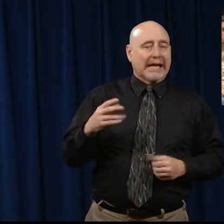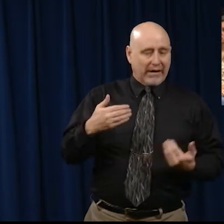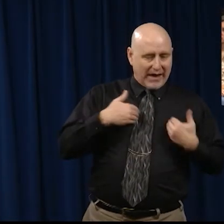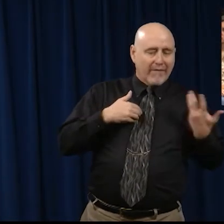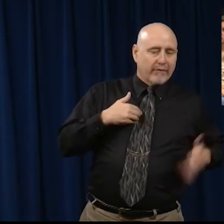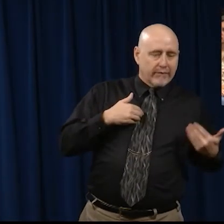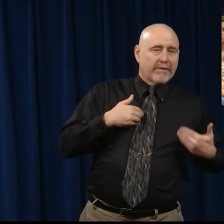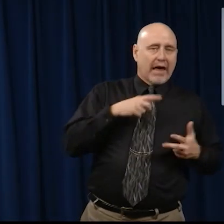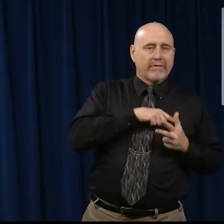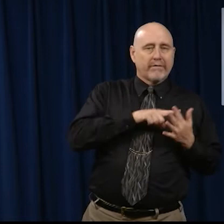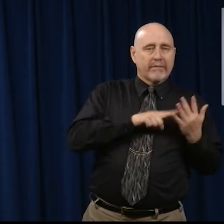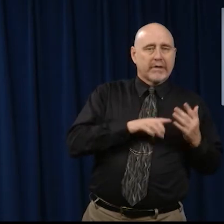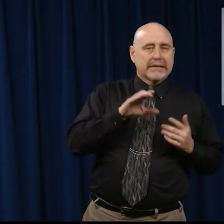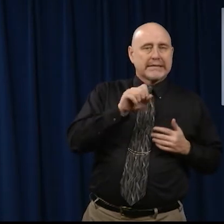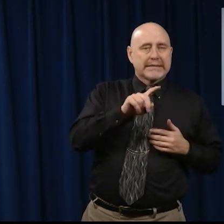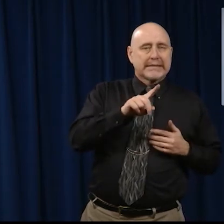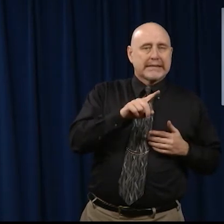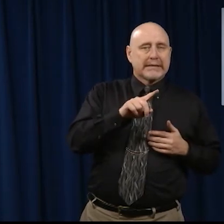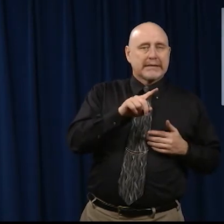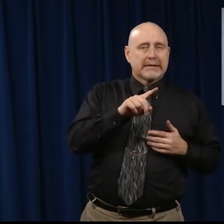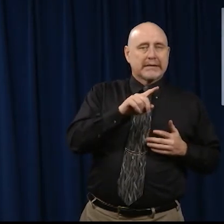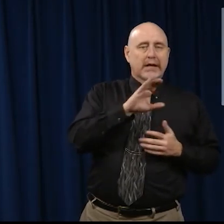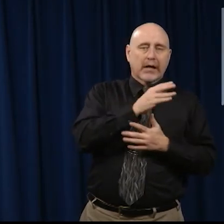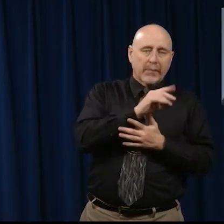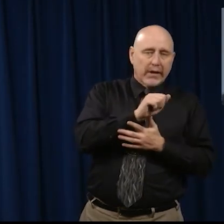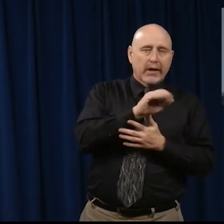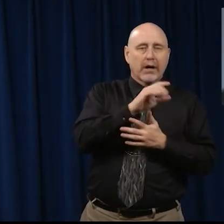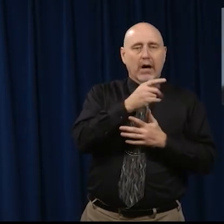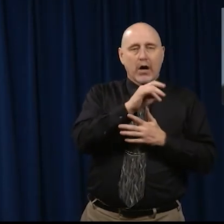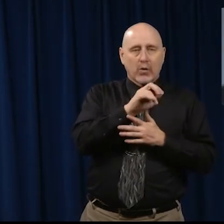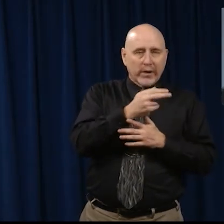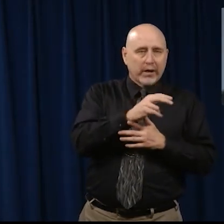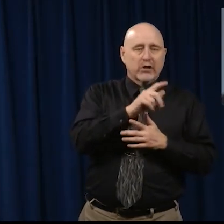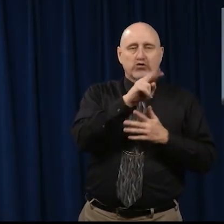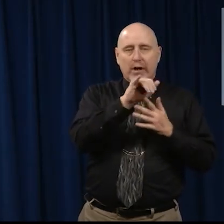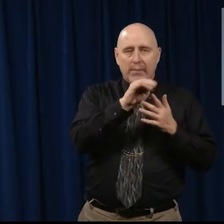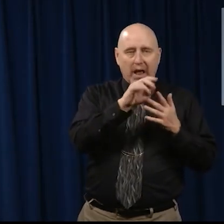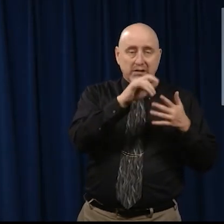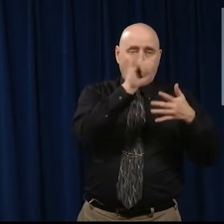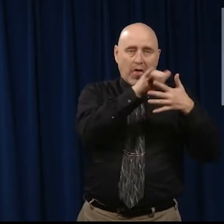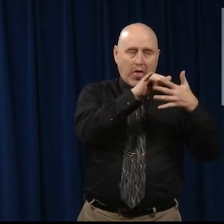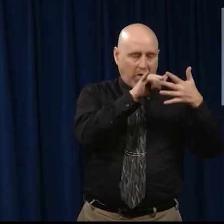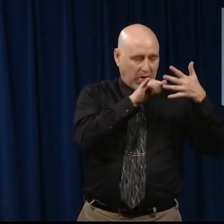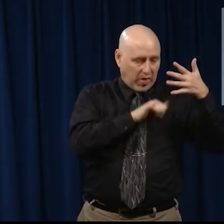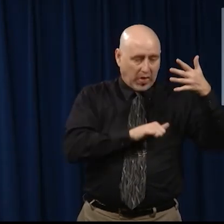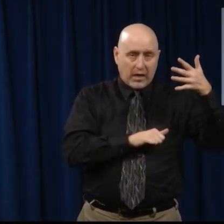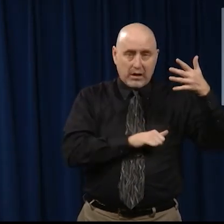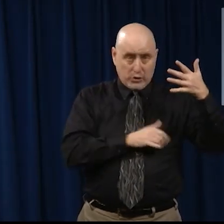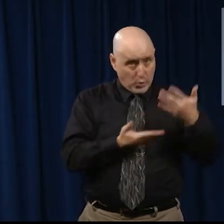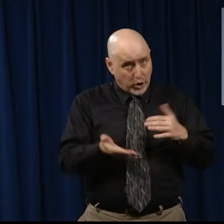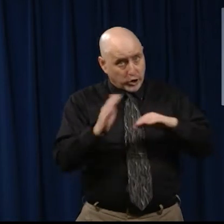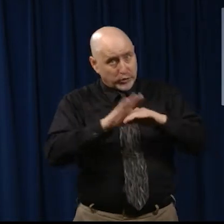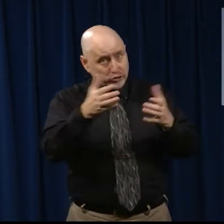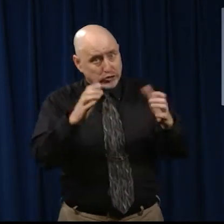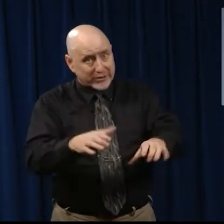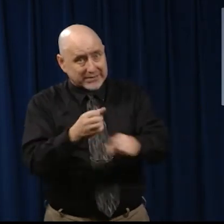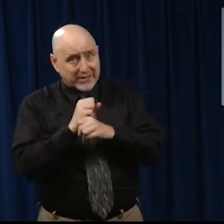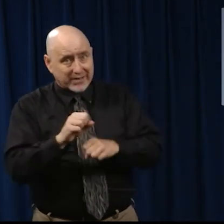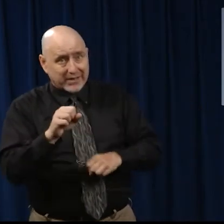get it if you have one of these other chlamydia, gonorrhea, syphilis, you name it, trichomoniasis. Do you want to increase your